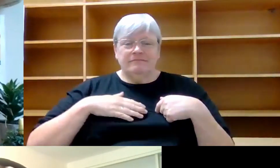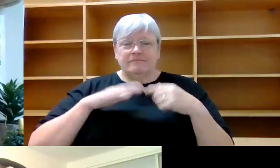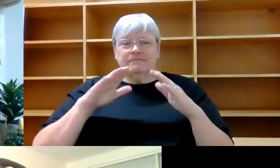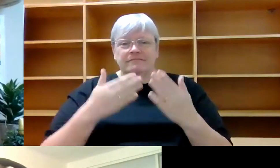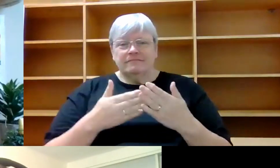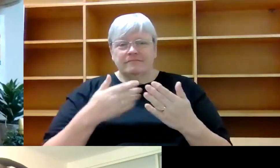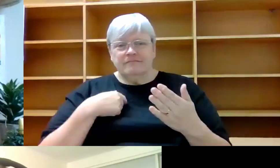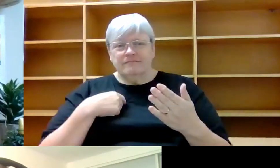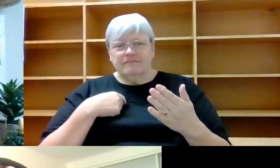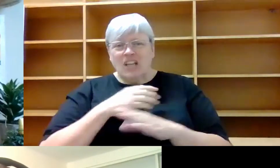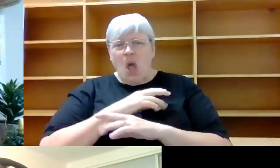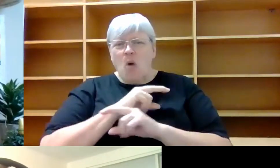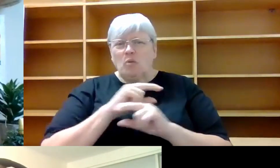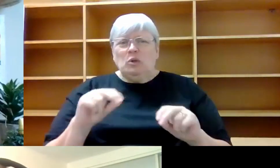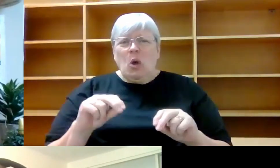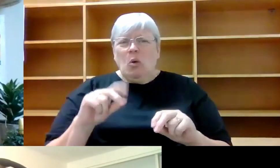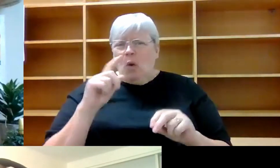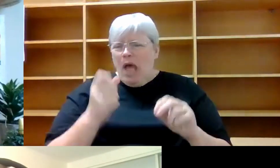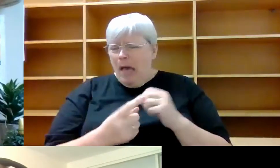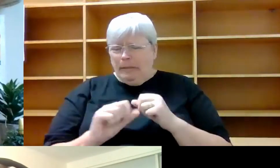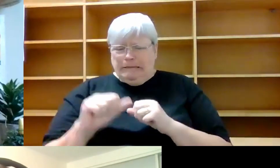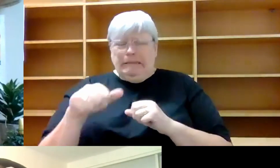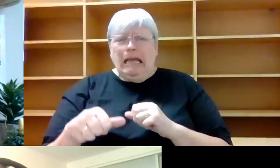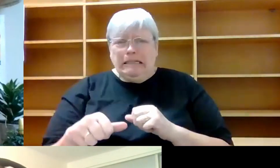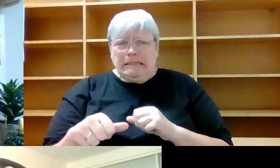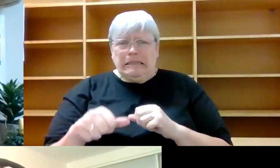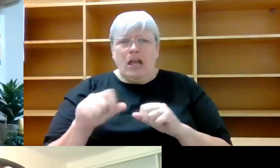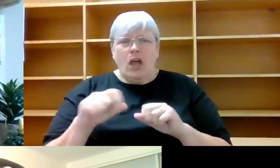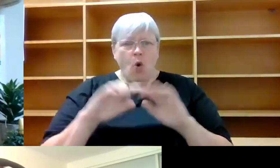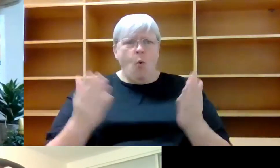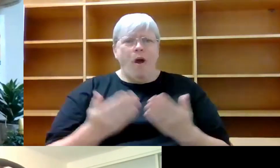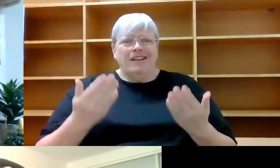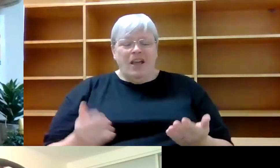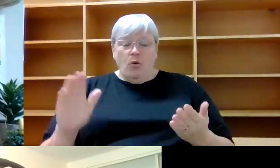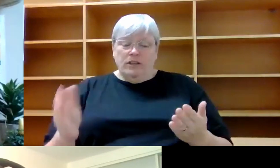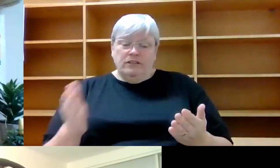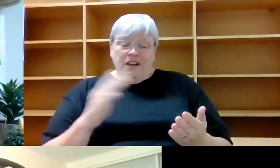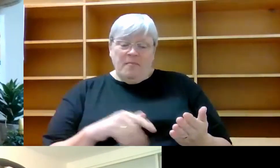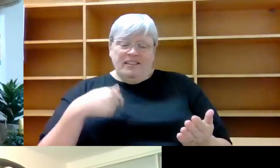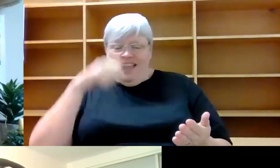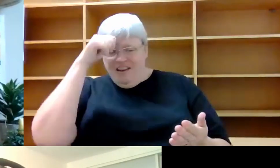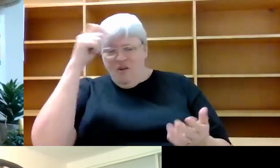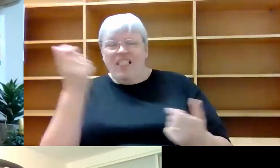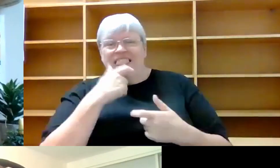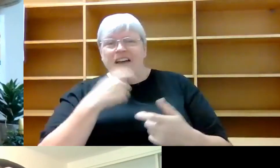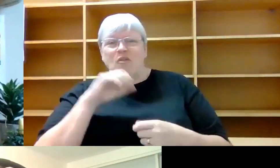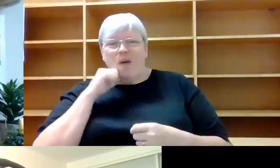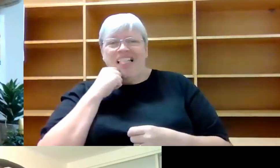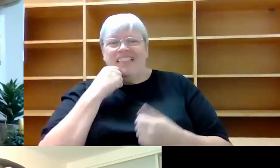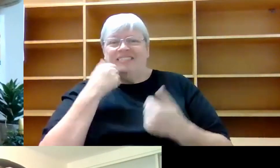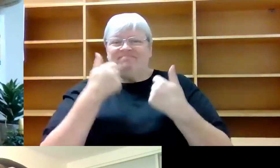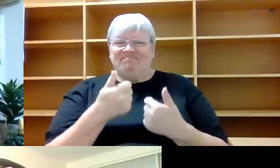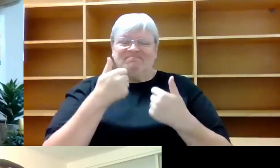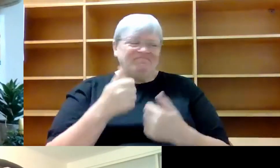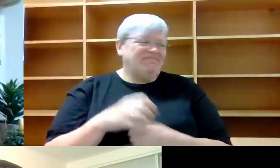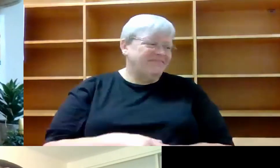what's going to happen next? In this world that we live in, you kind of want to turn the page and know that you're going to laugh out loud. And I think, it's